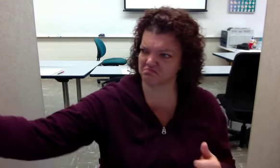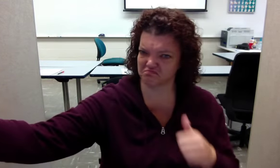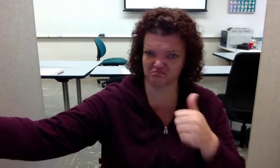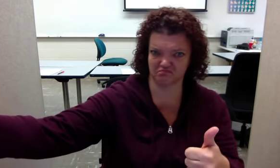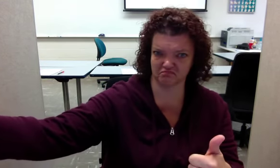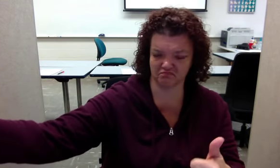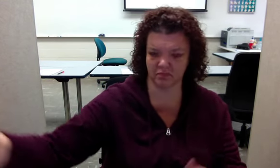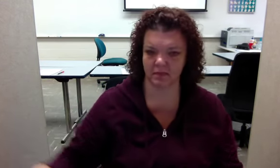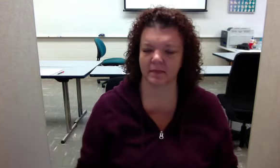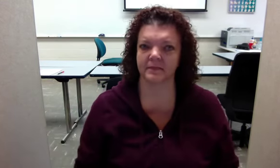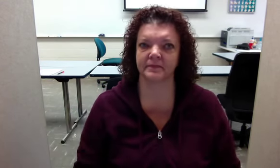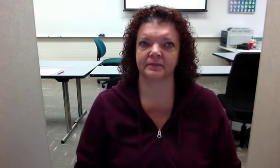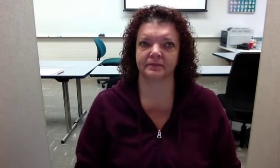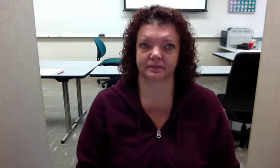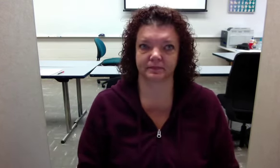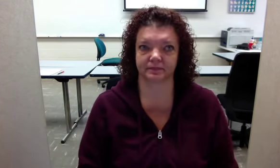Right? Distance was a problem, and Brett?